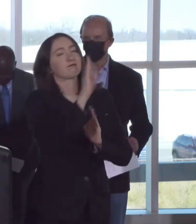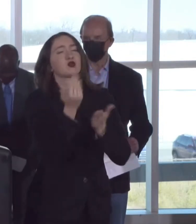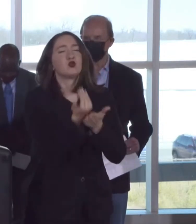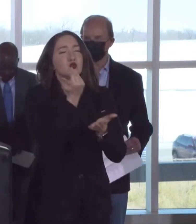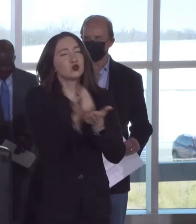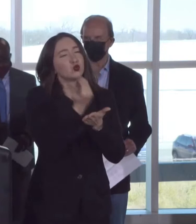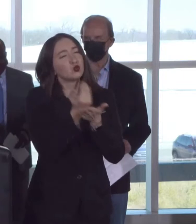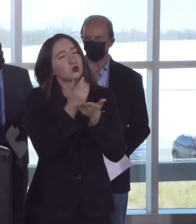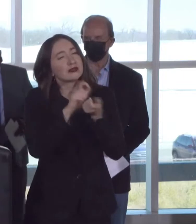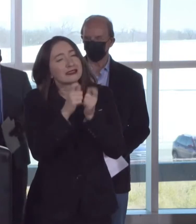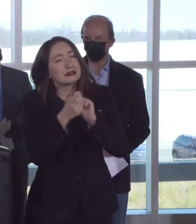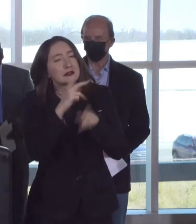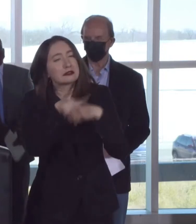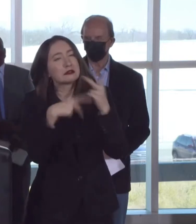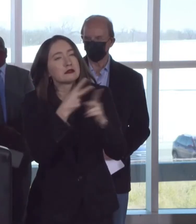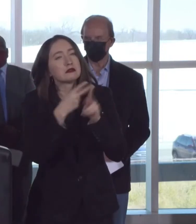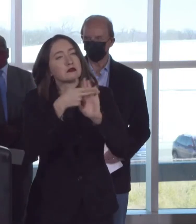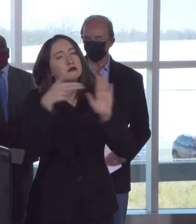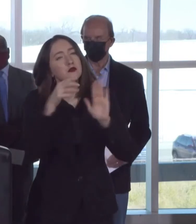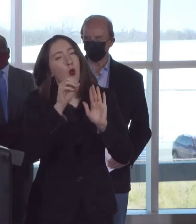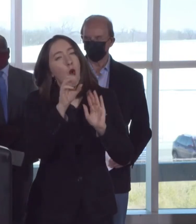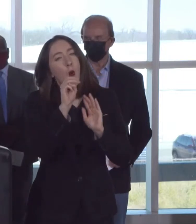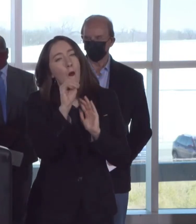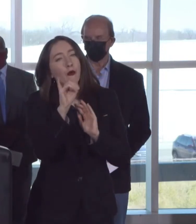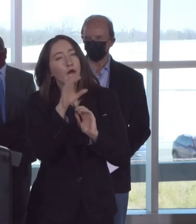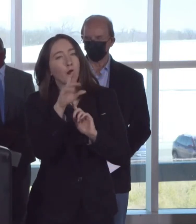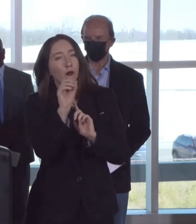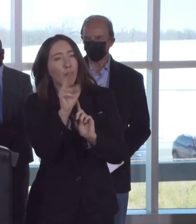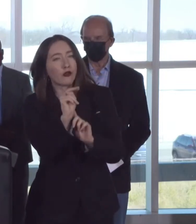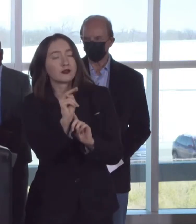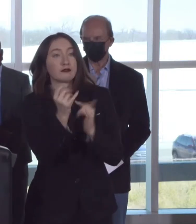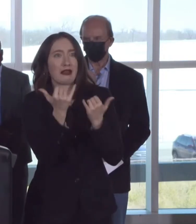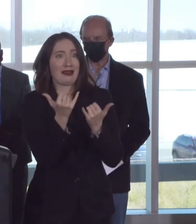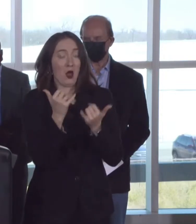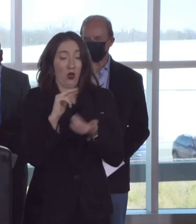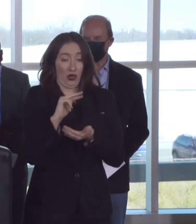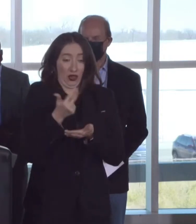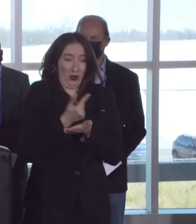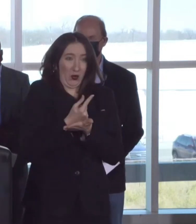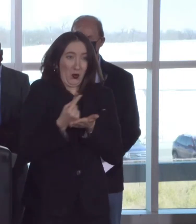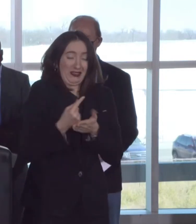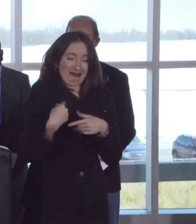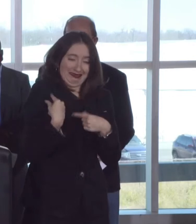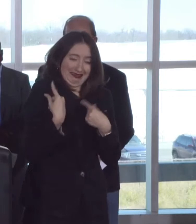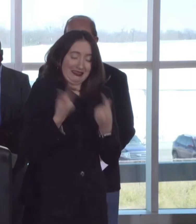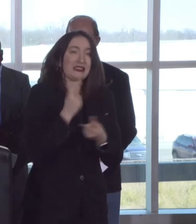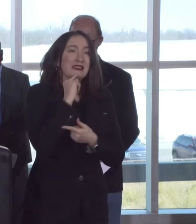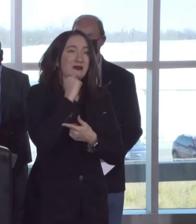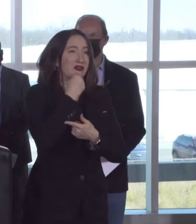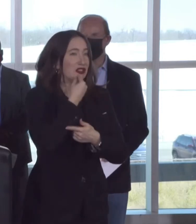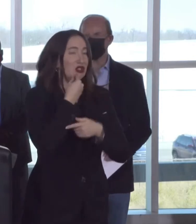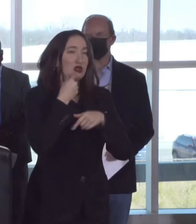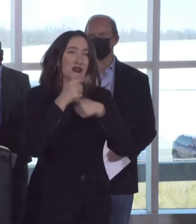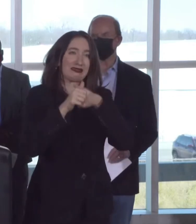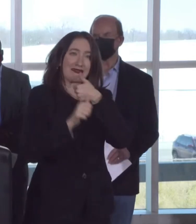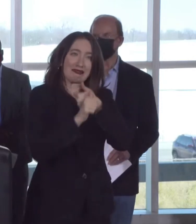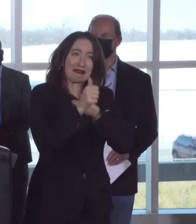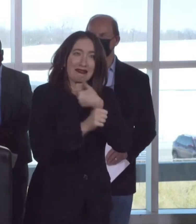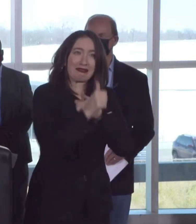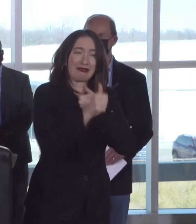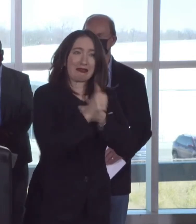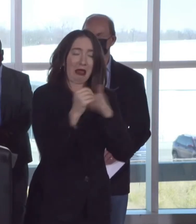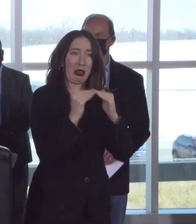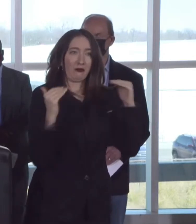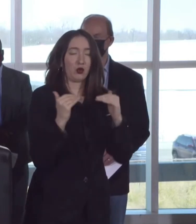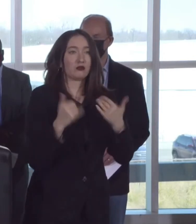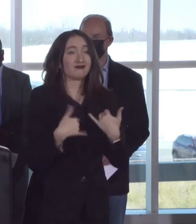variant. Our risk level remains severe for the third consecutive week, and just as we expected, our positivity rate once again